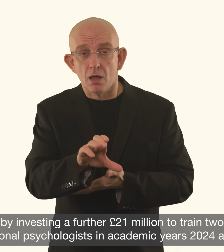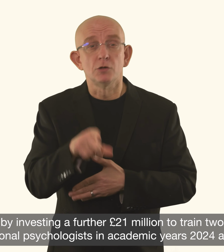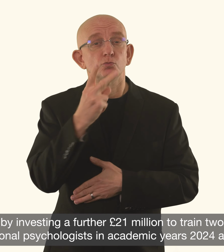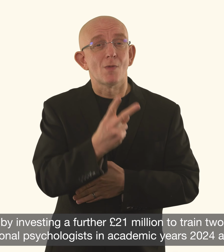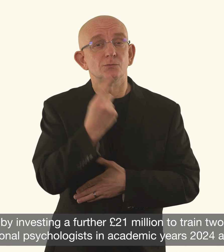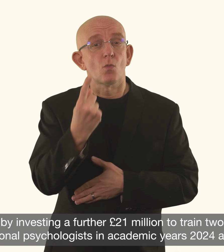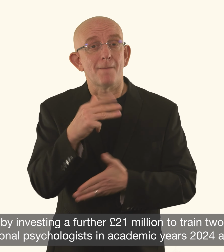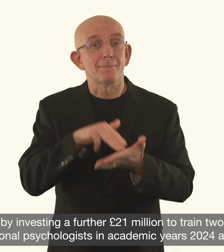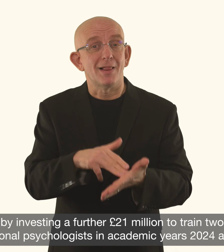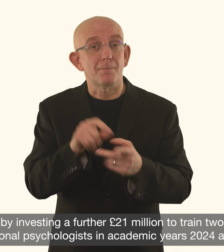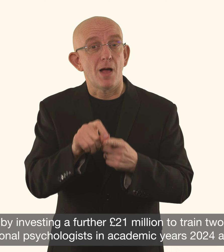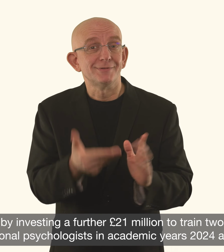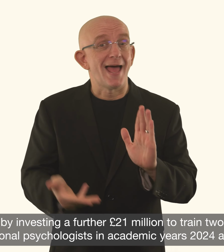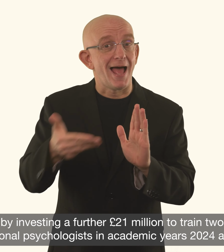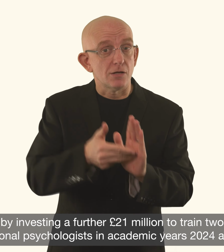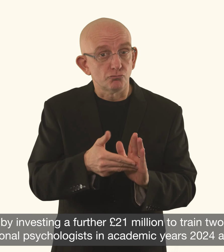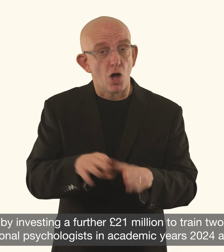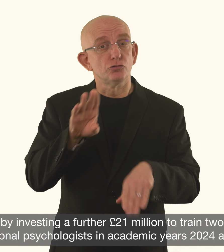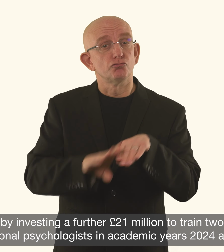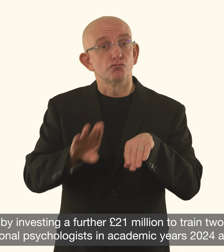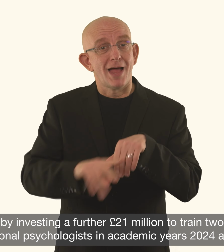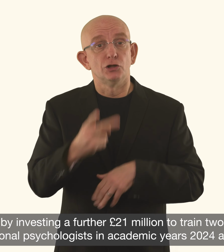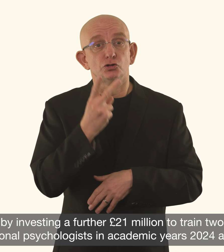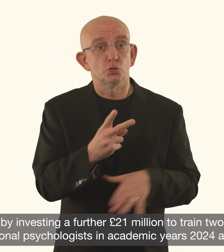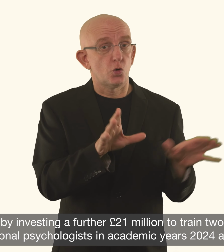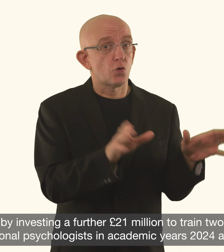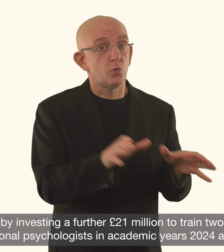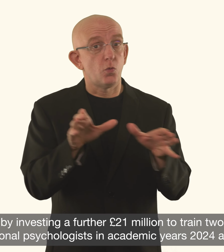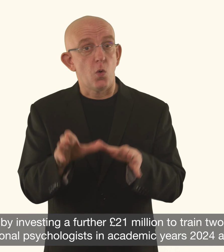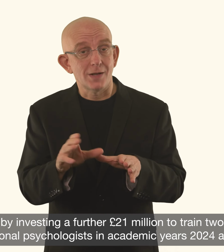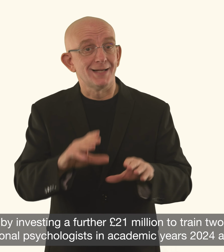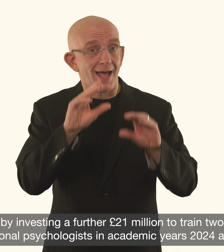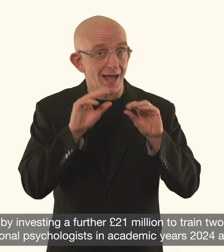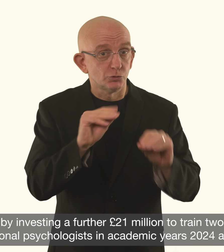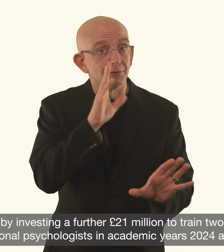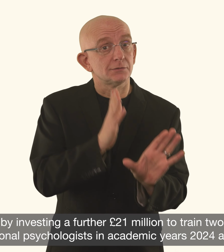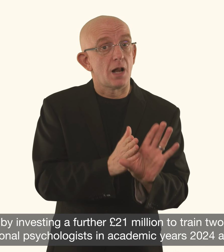cohorts of educational psychologists in academic years 2024 and 2025.